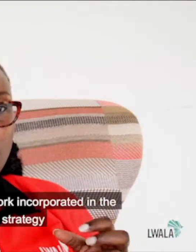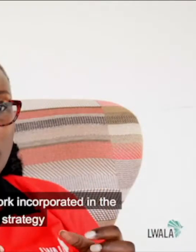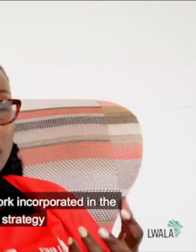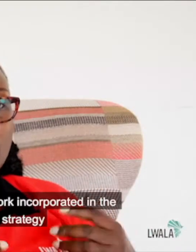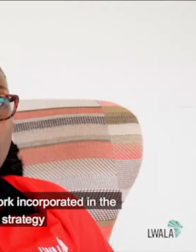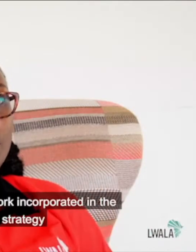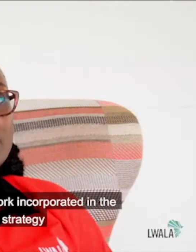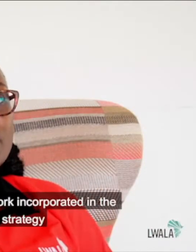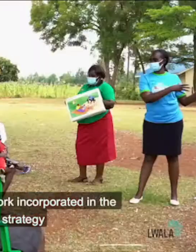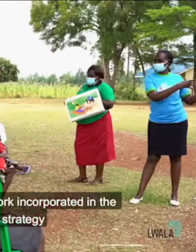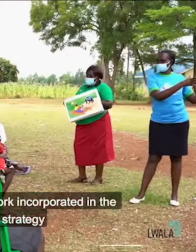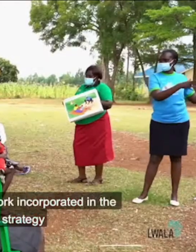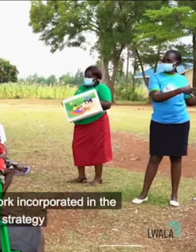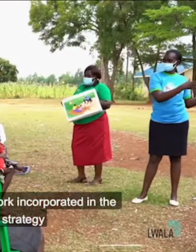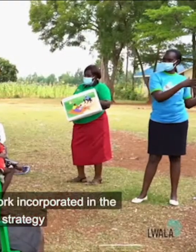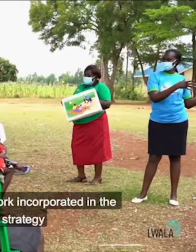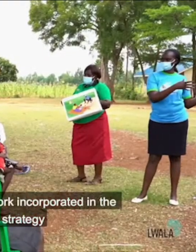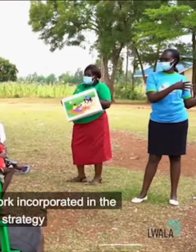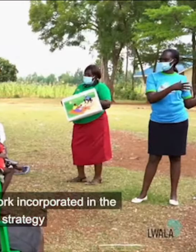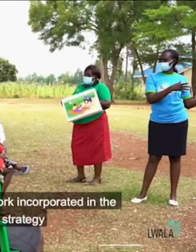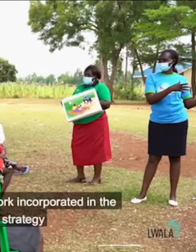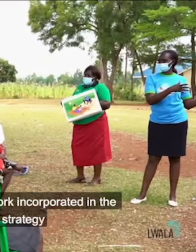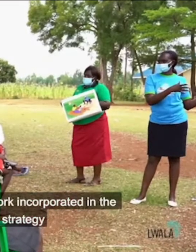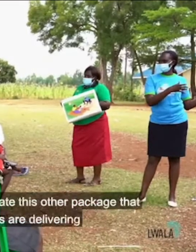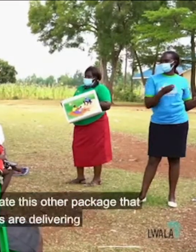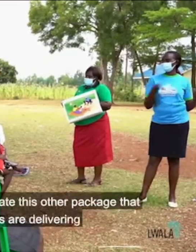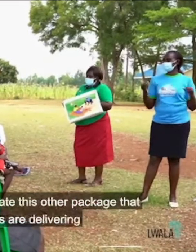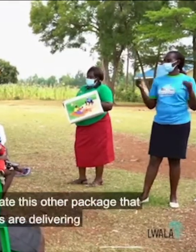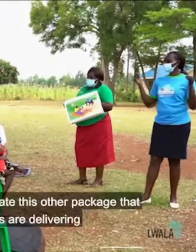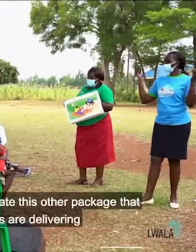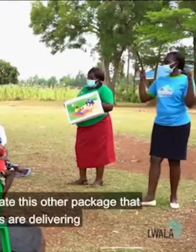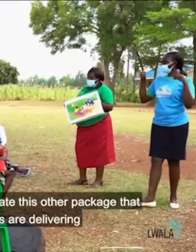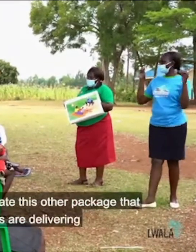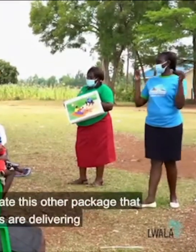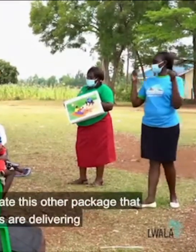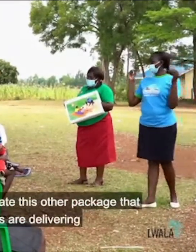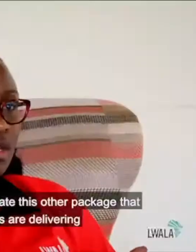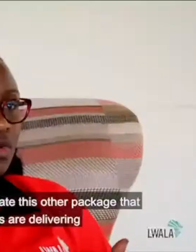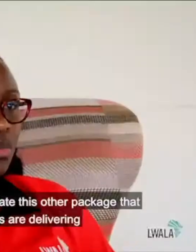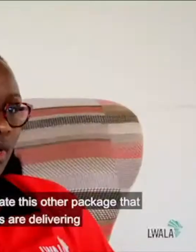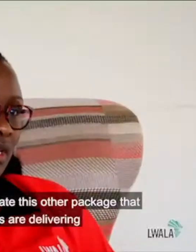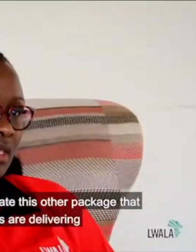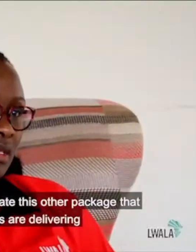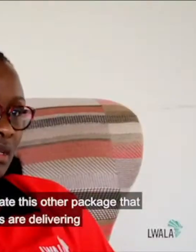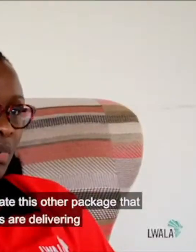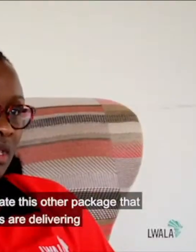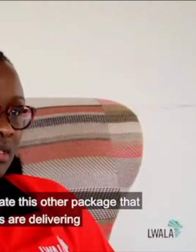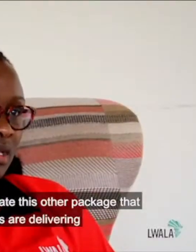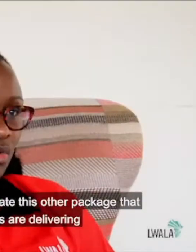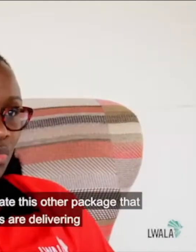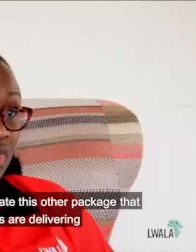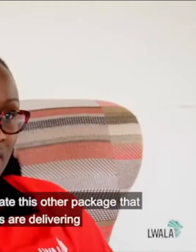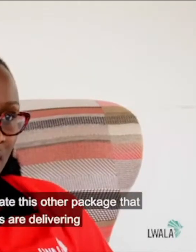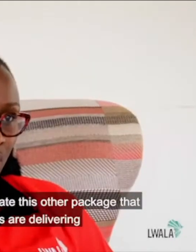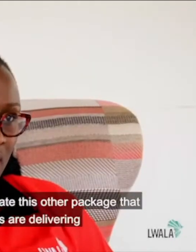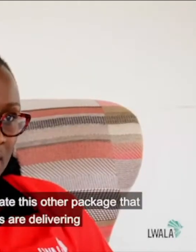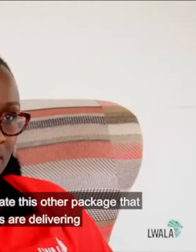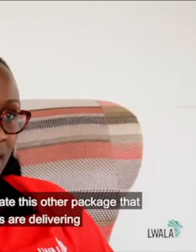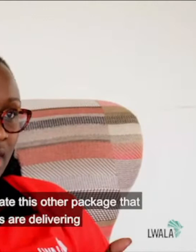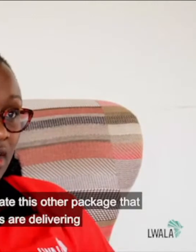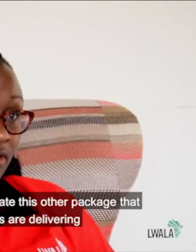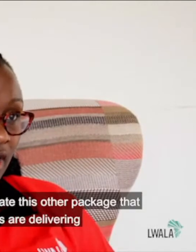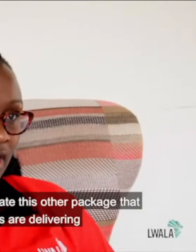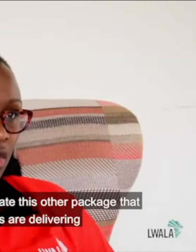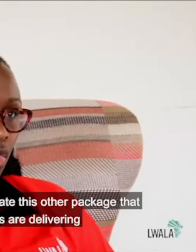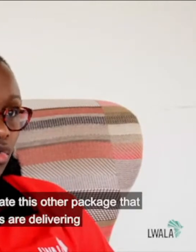care framework incorporated in the community health strategy. So it becomes easy to then incorporate this as a package that community health workers